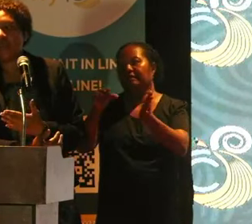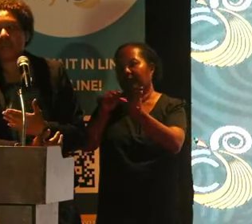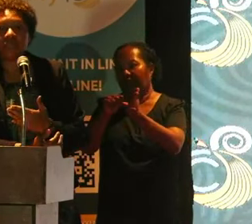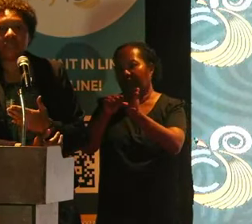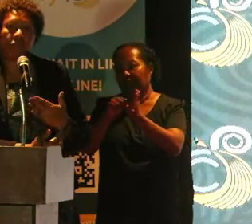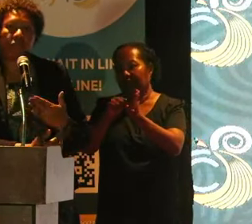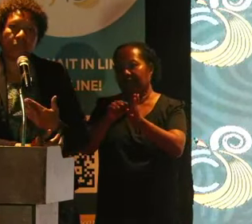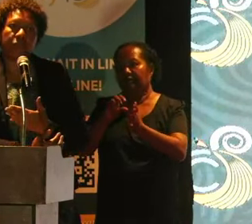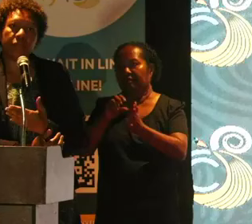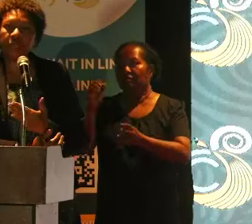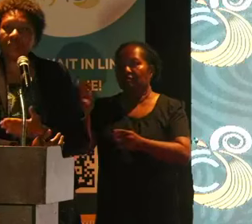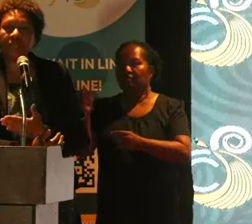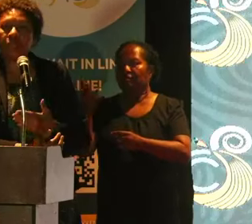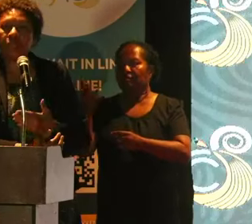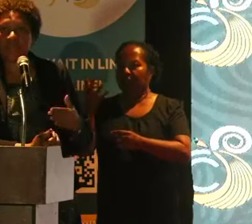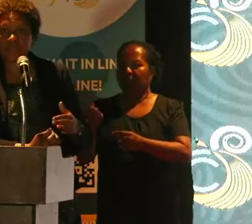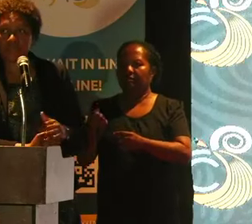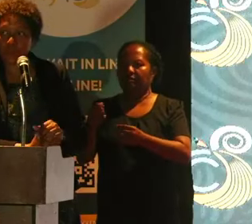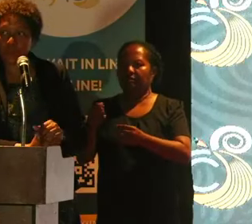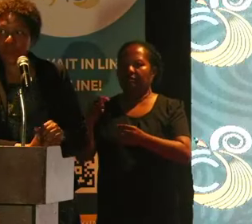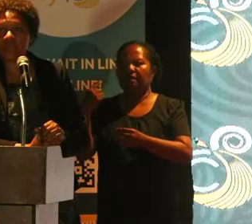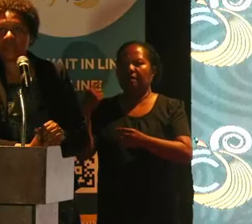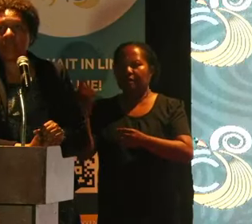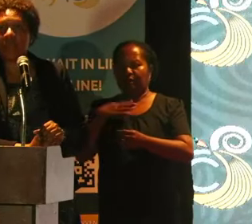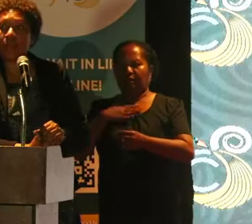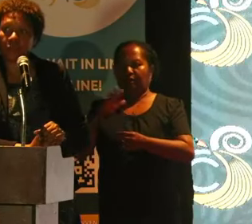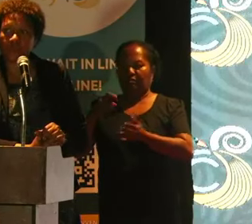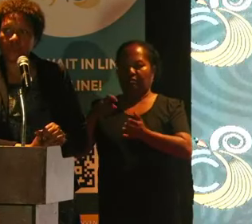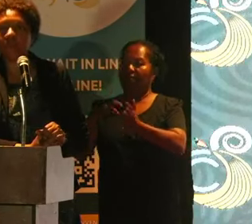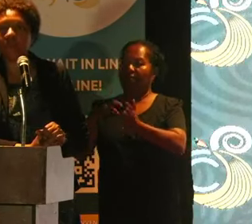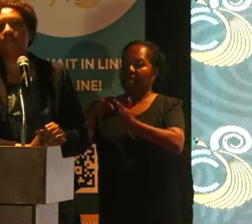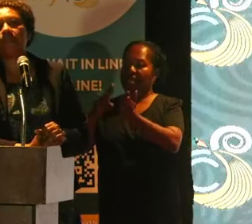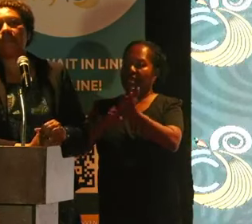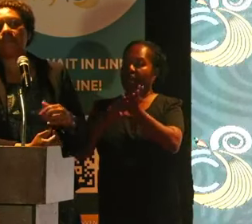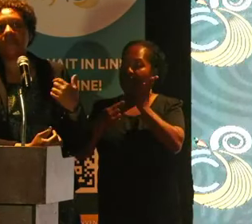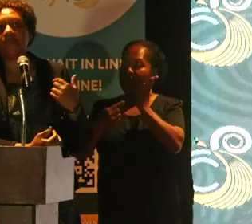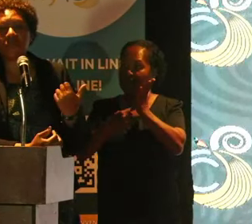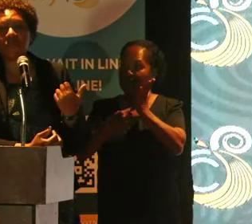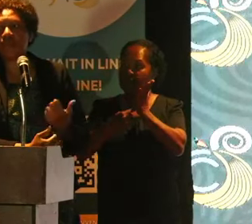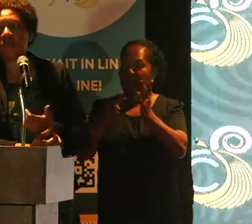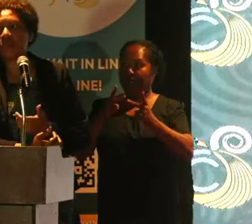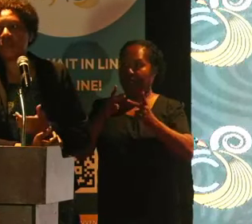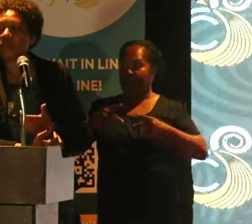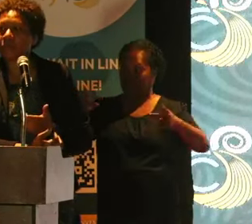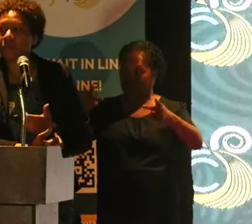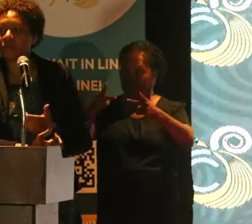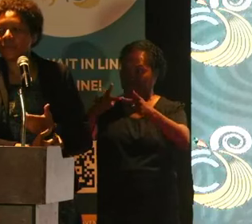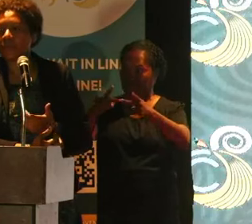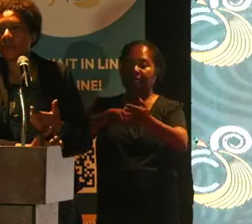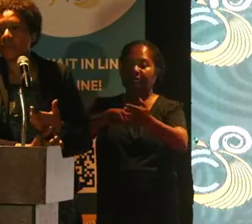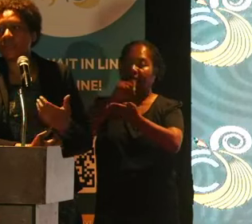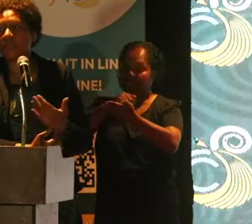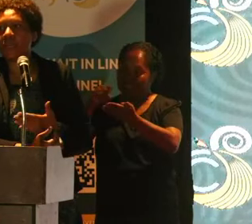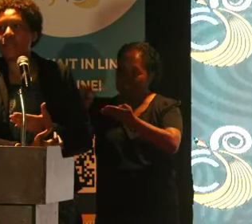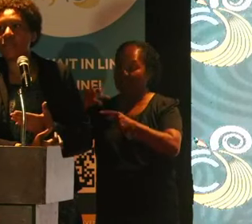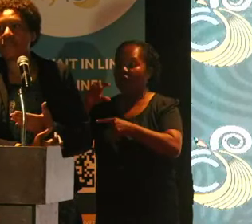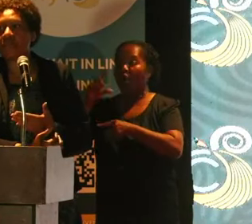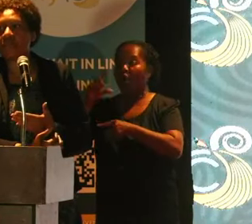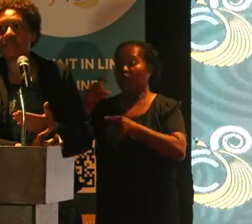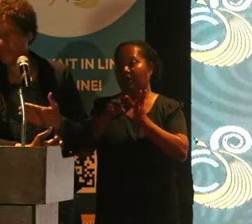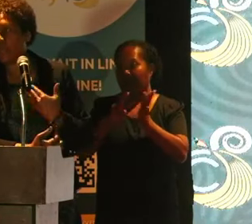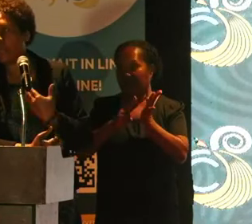the person you are going to be renting from has the appropriate approvals, so that when you do sign your contract with them and you start